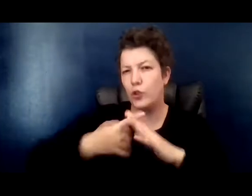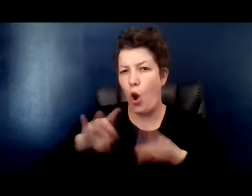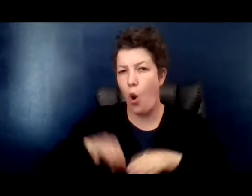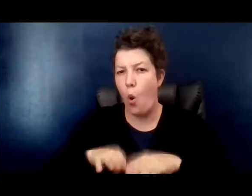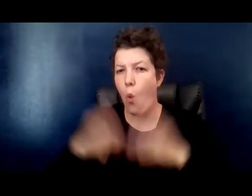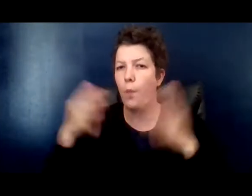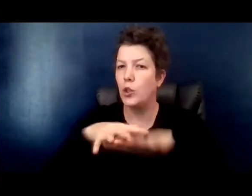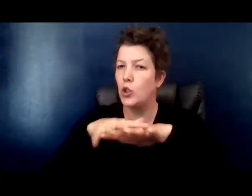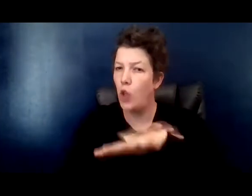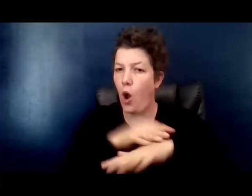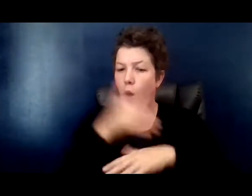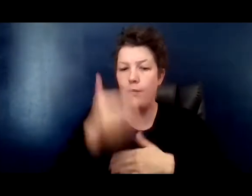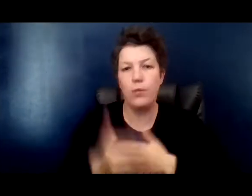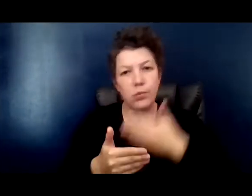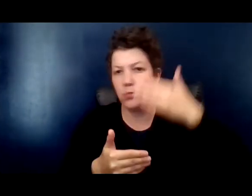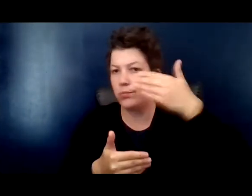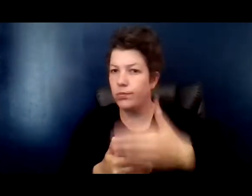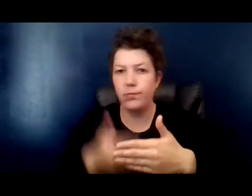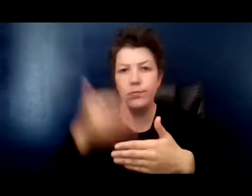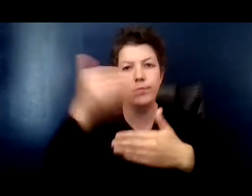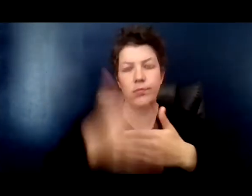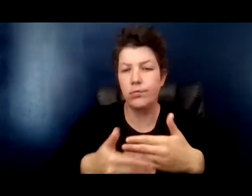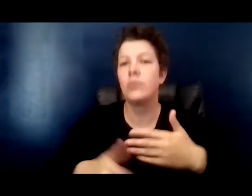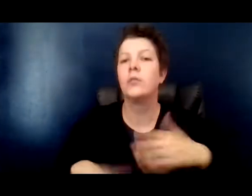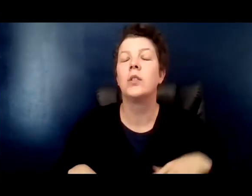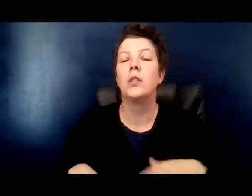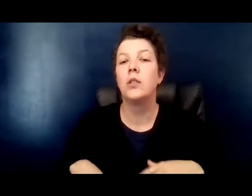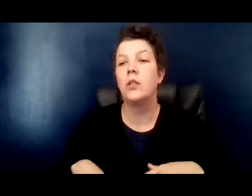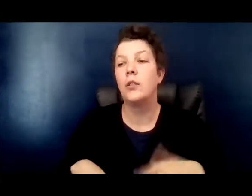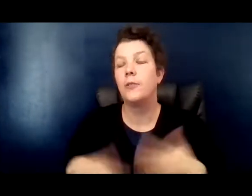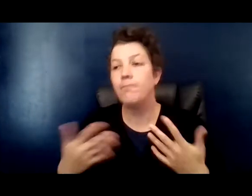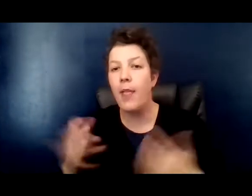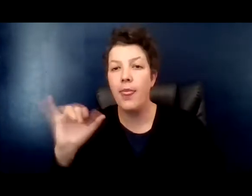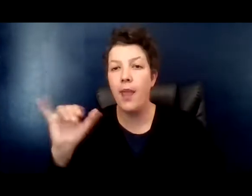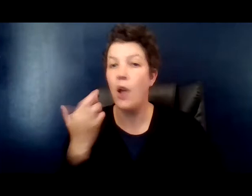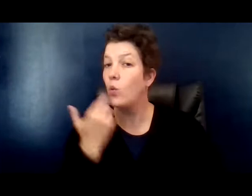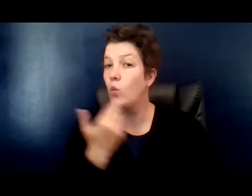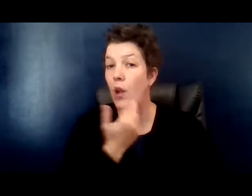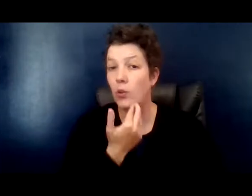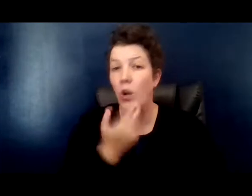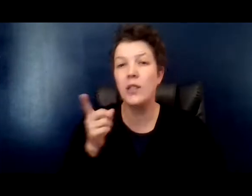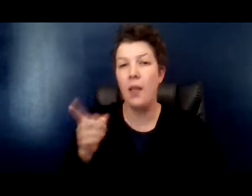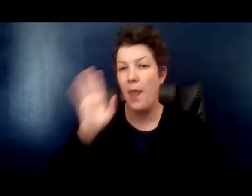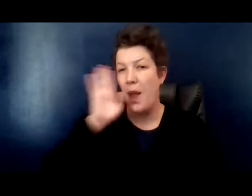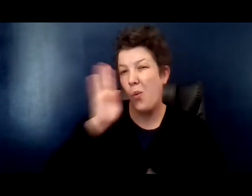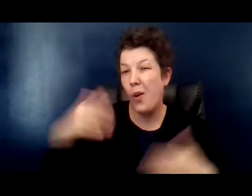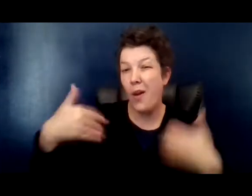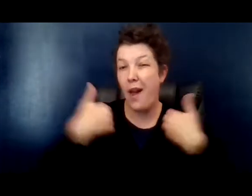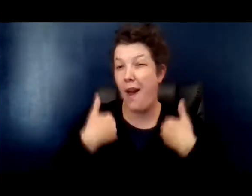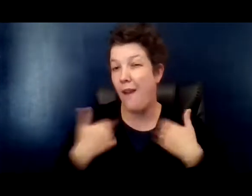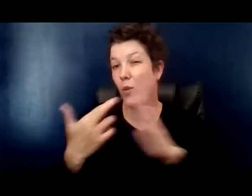everything open up at one time. And when we get around to restaurants, the restrictions that will be placed on restaurants that they would have